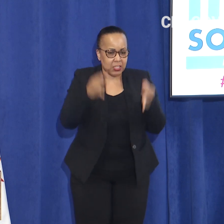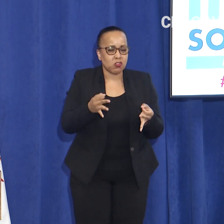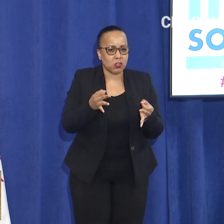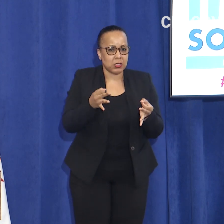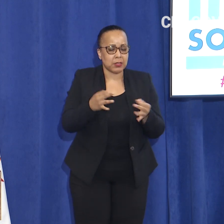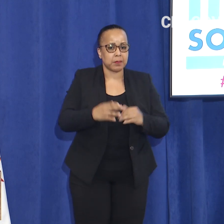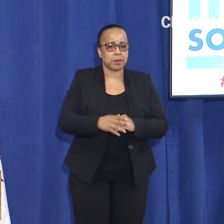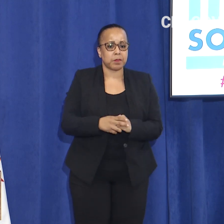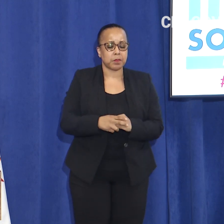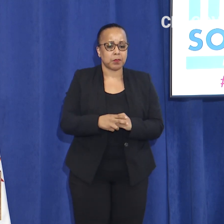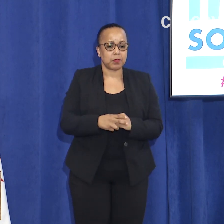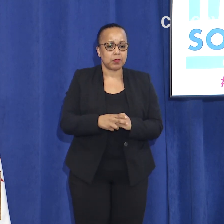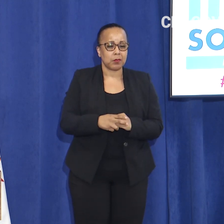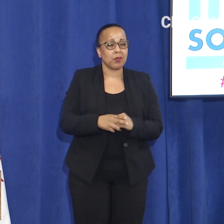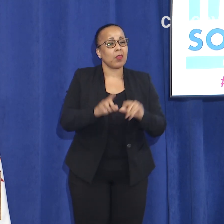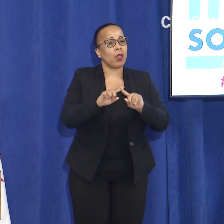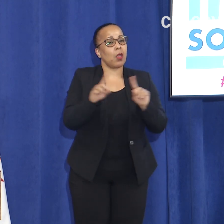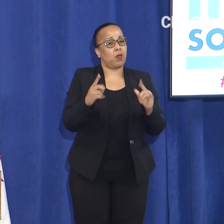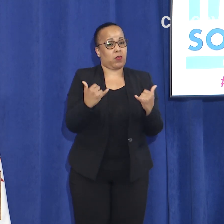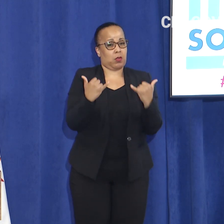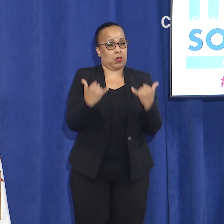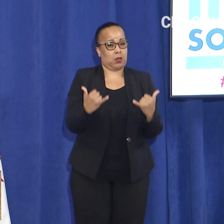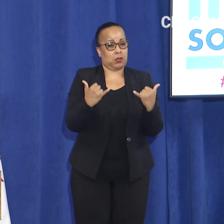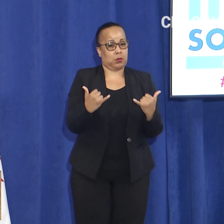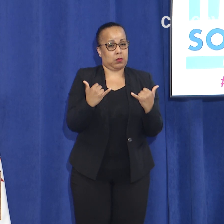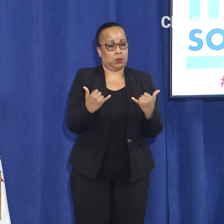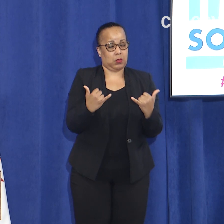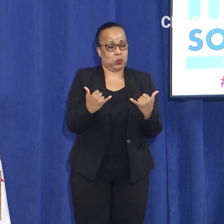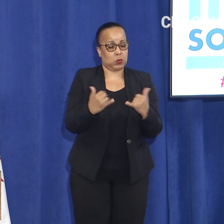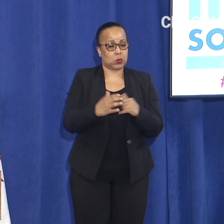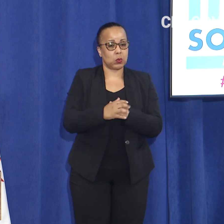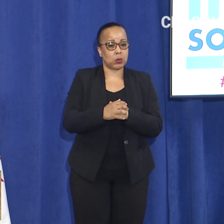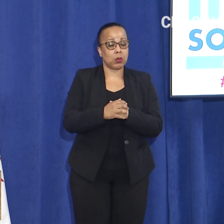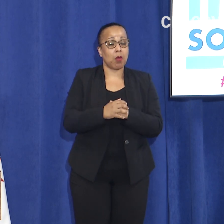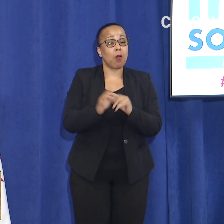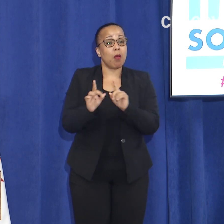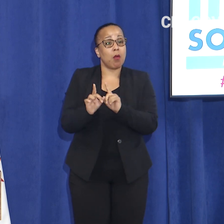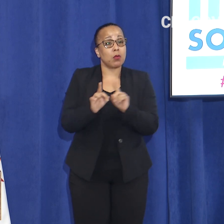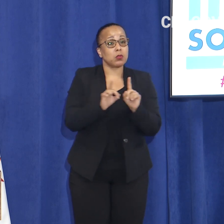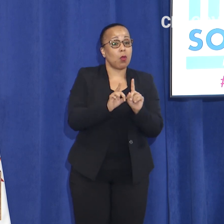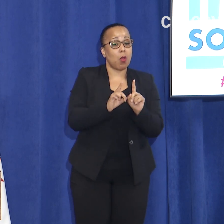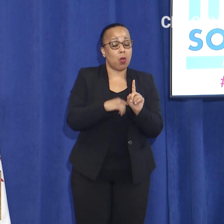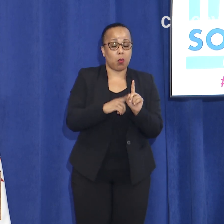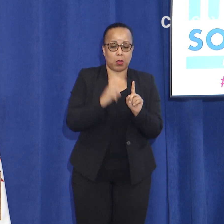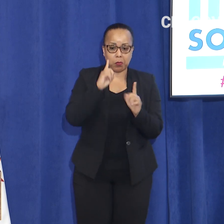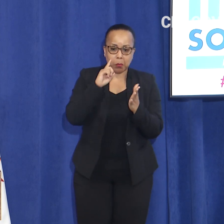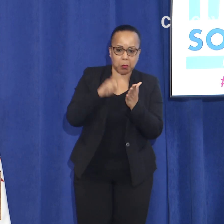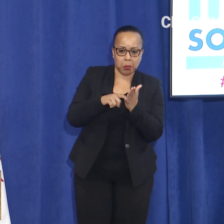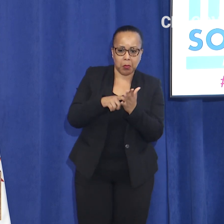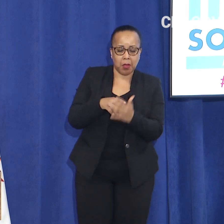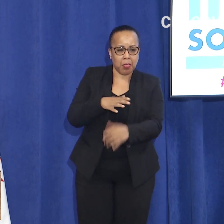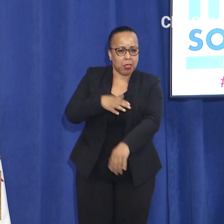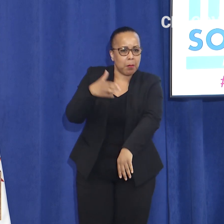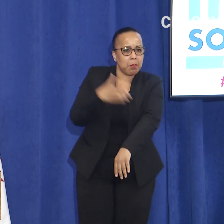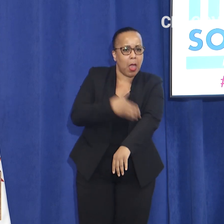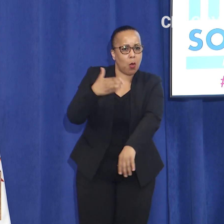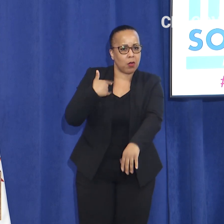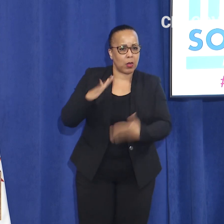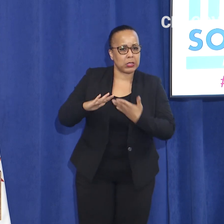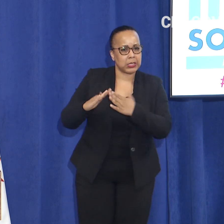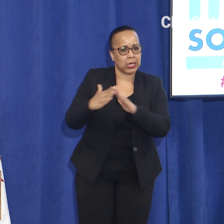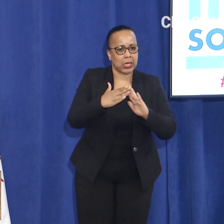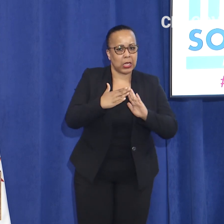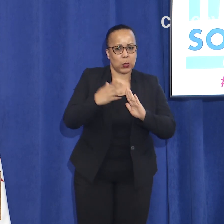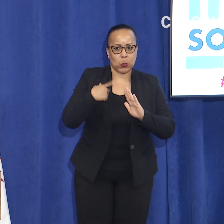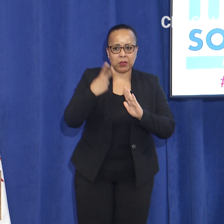decisions. However, in this moment has also revealed the promise and the power of our city.